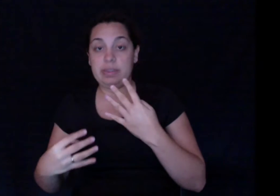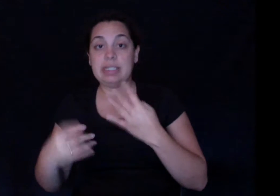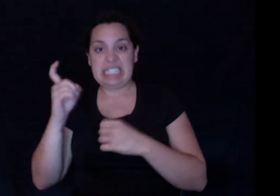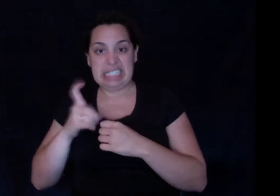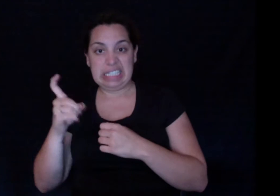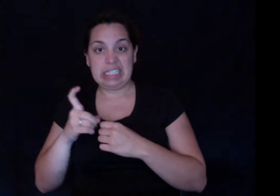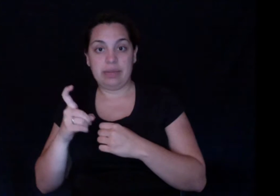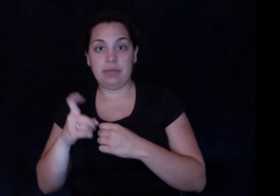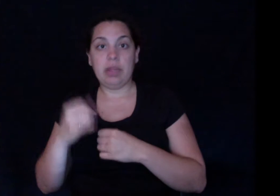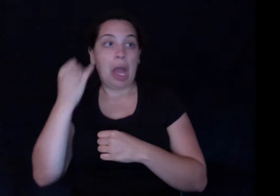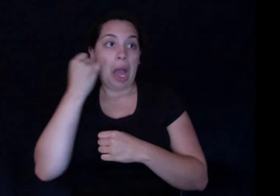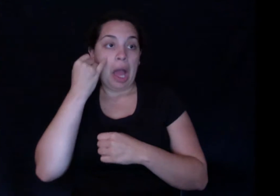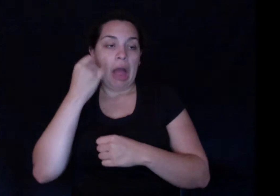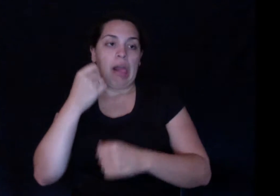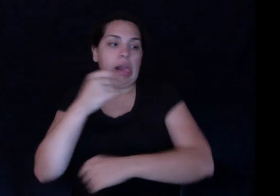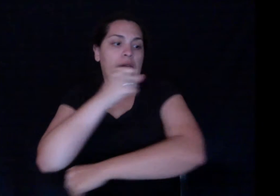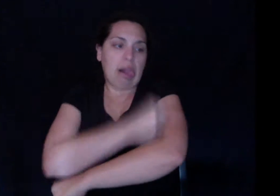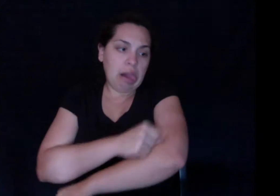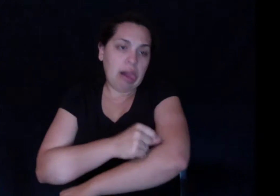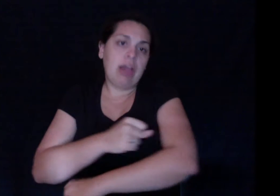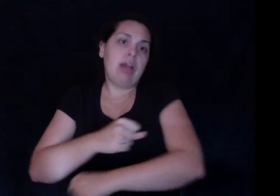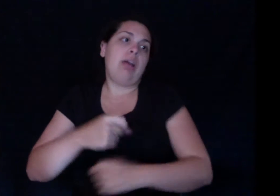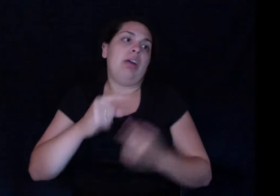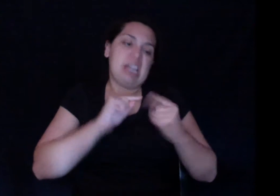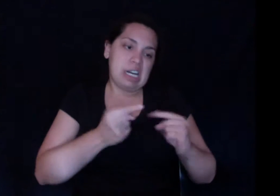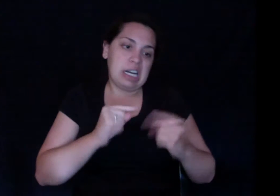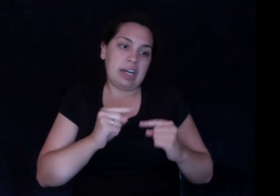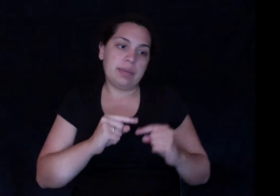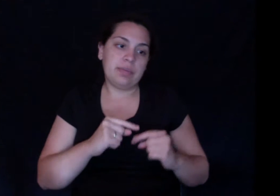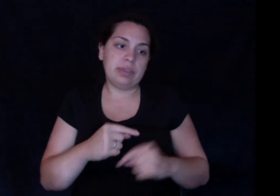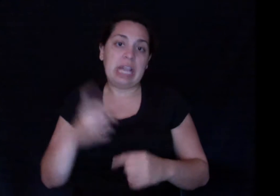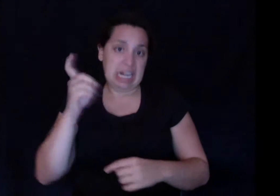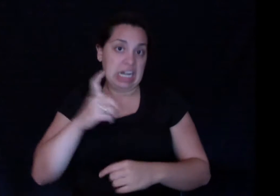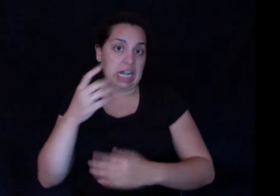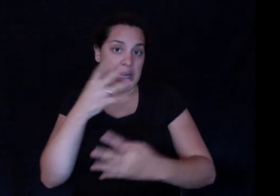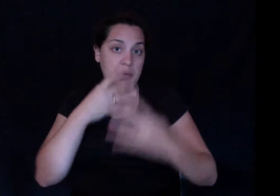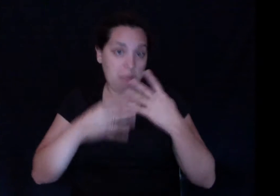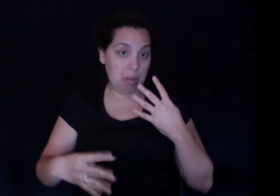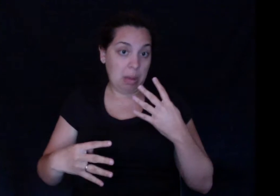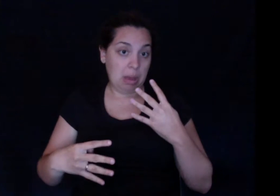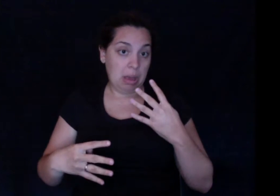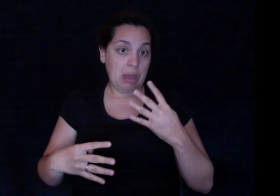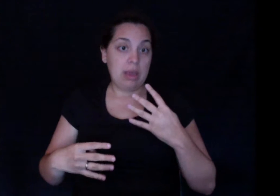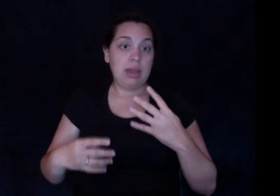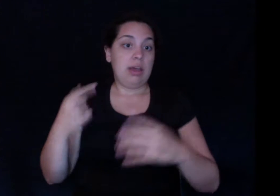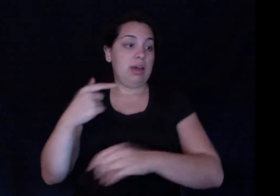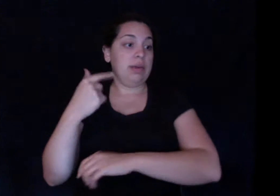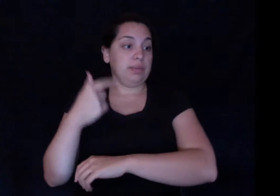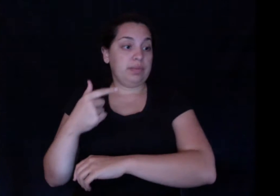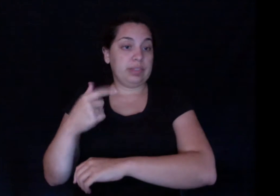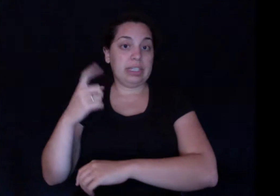blood to cross into the mother. And we all know that when you have a blood transfusion, you need to match blood